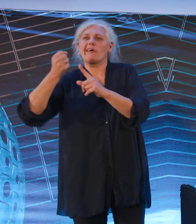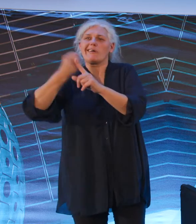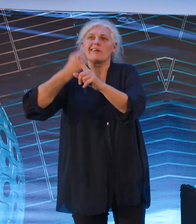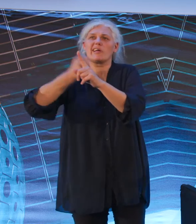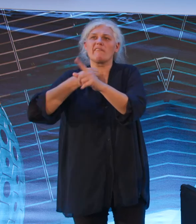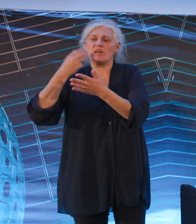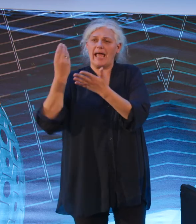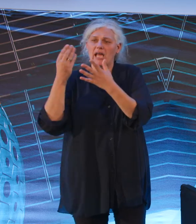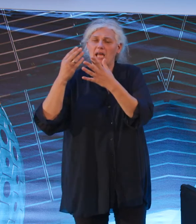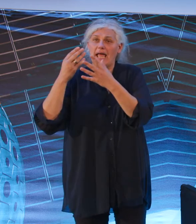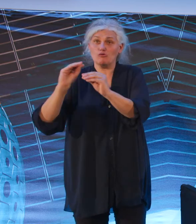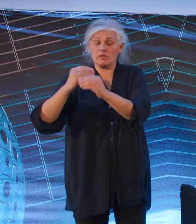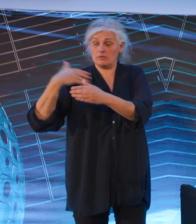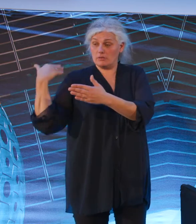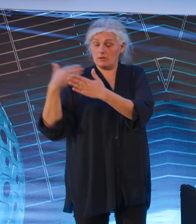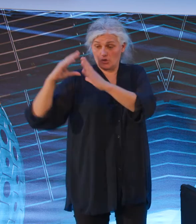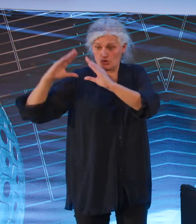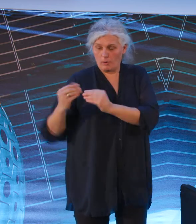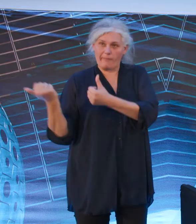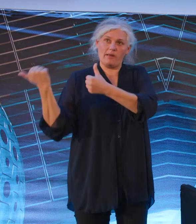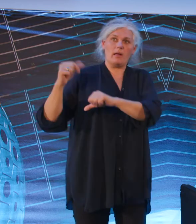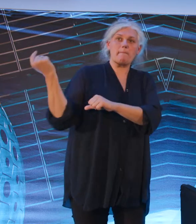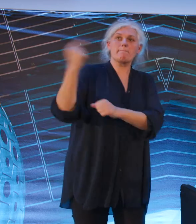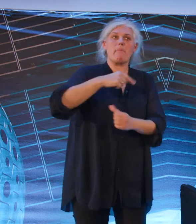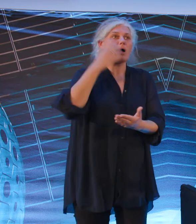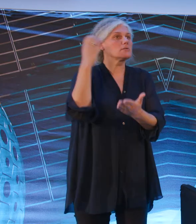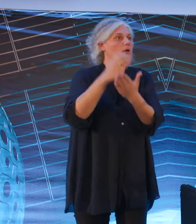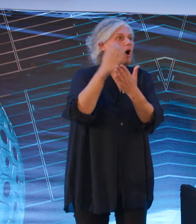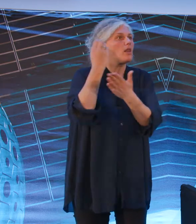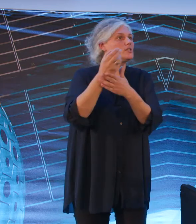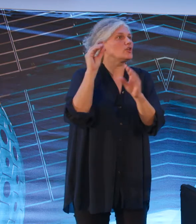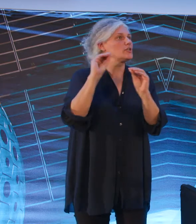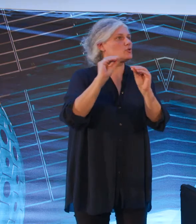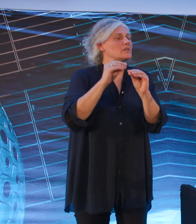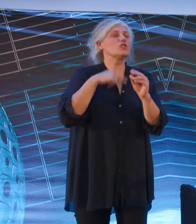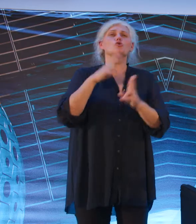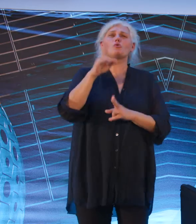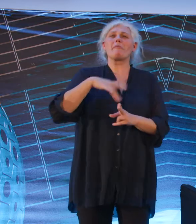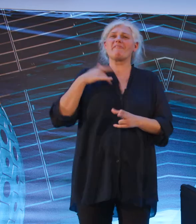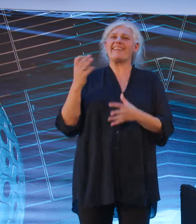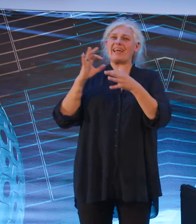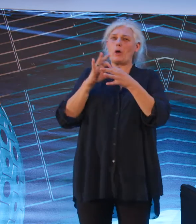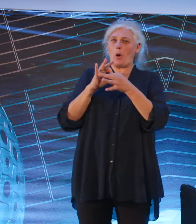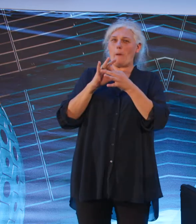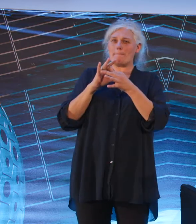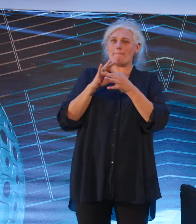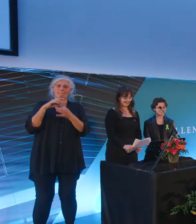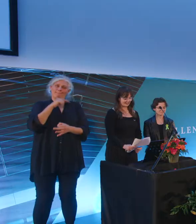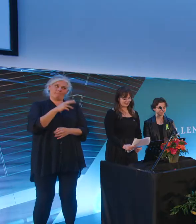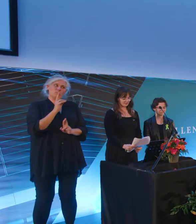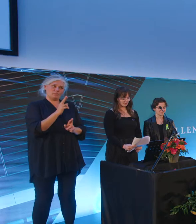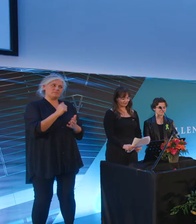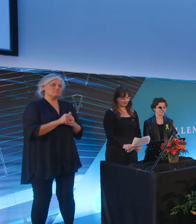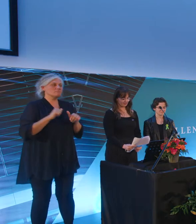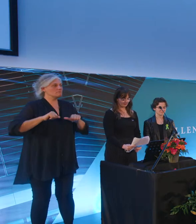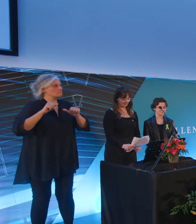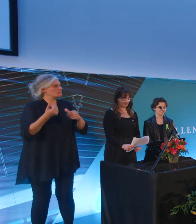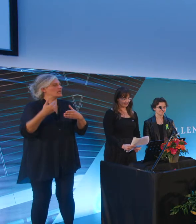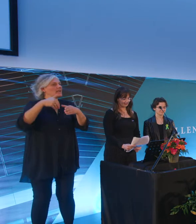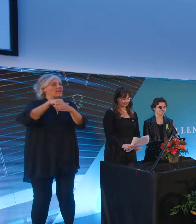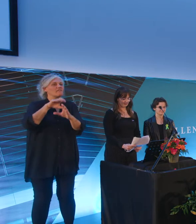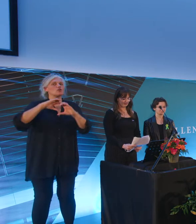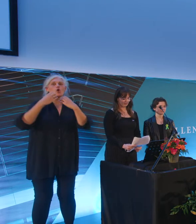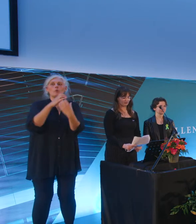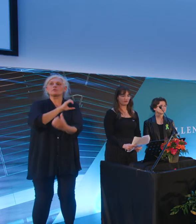after many years, Maynooth University should and now will feel like a home away from home. That it does. The engagement with clubs